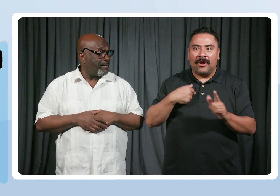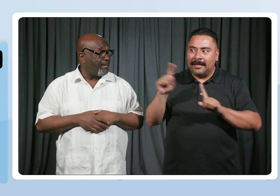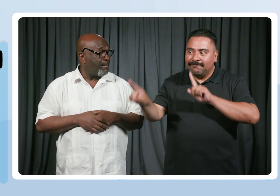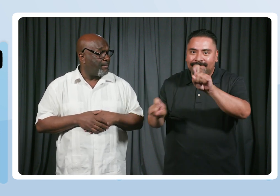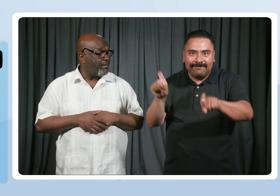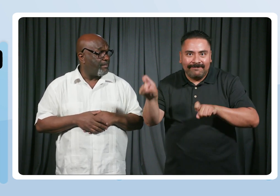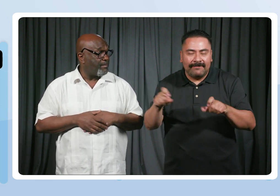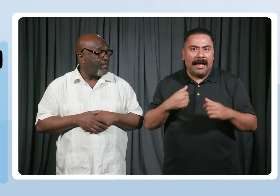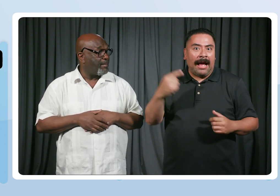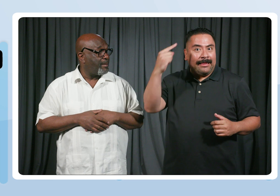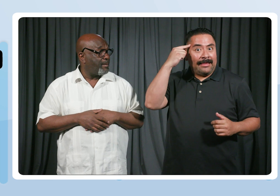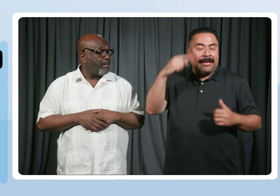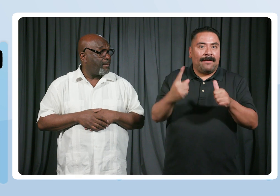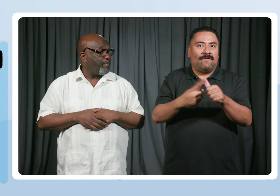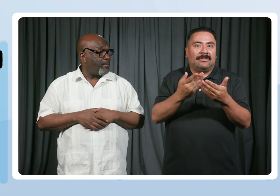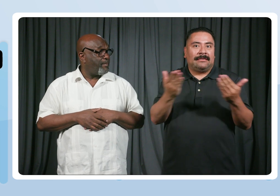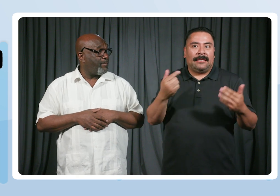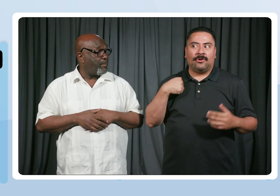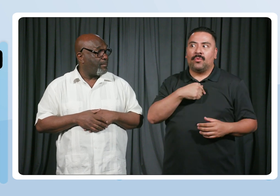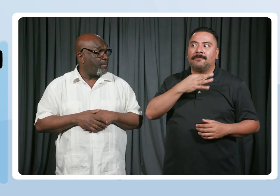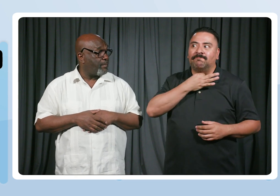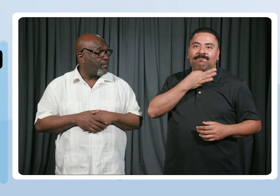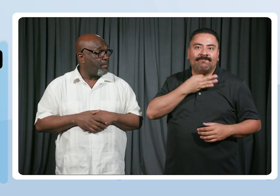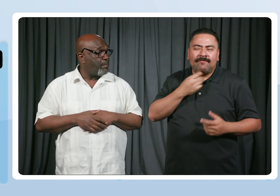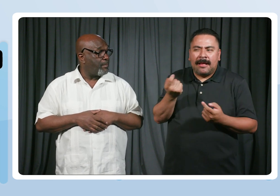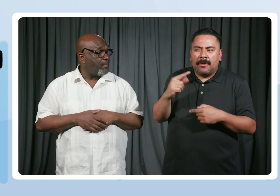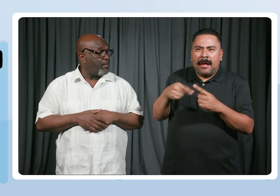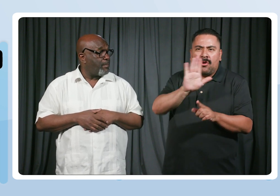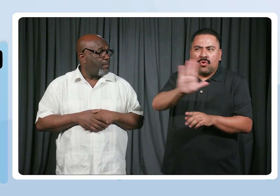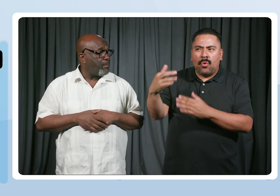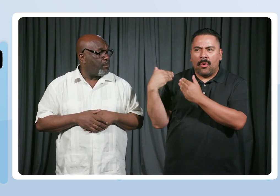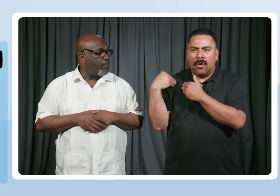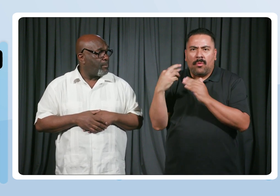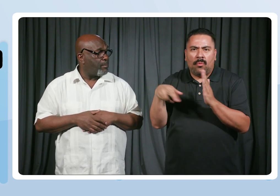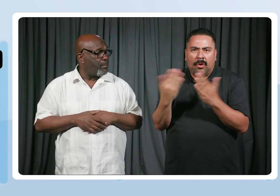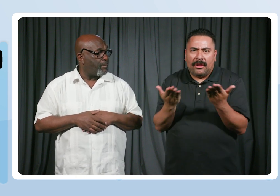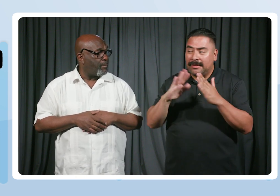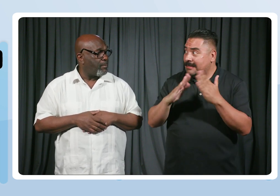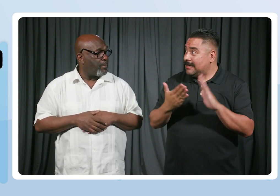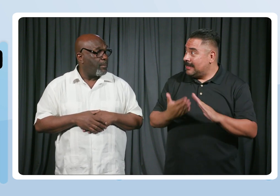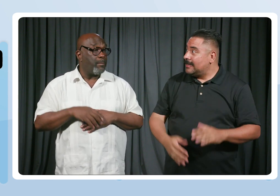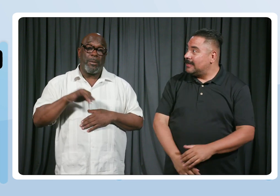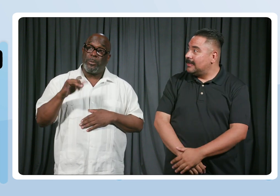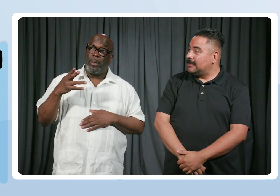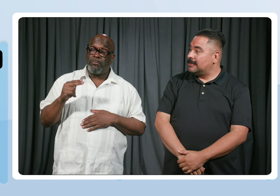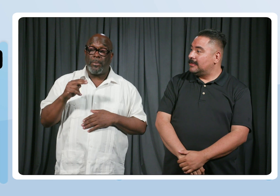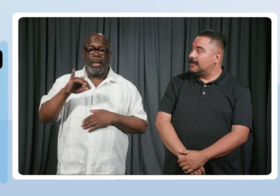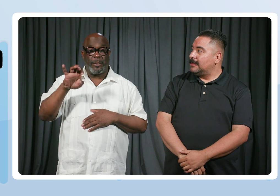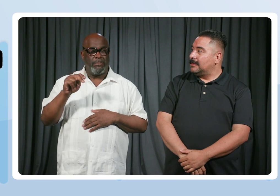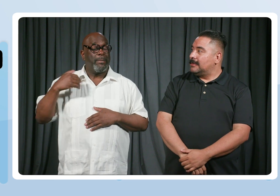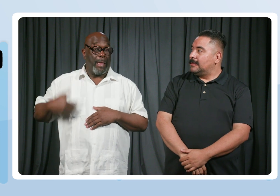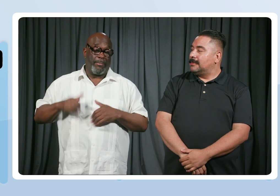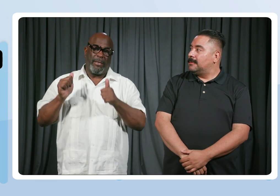some questions. I think the first thing we'd really like to learn is a little bit about your roles here at the city. Yeah, no problem. So I am the Deputy